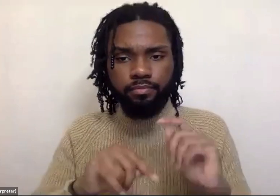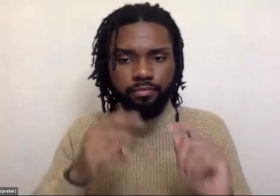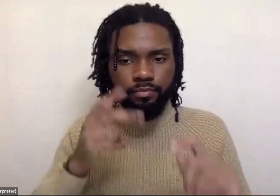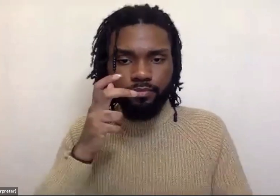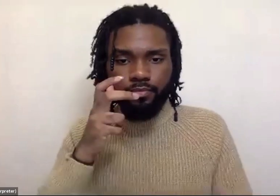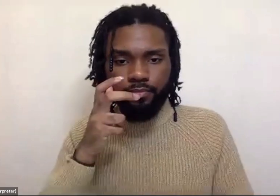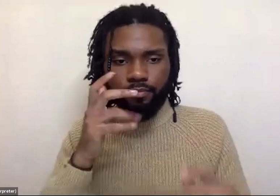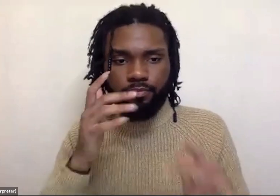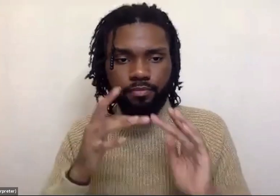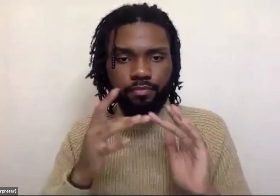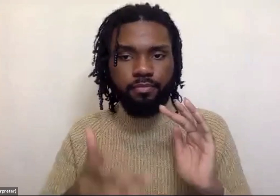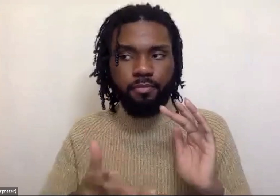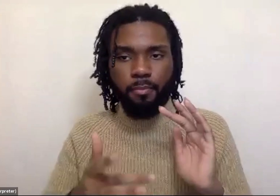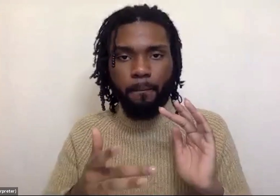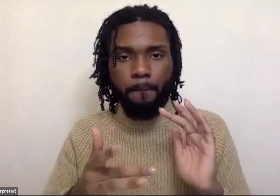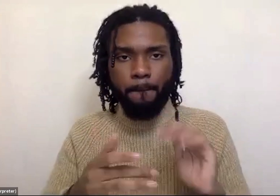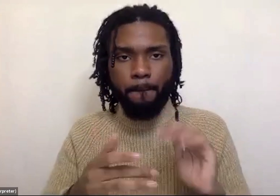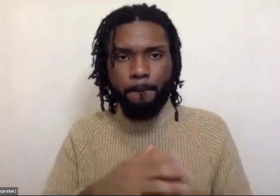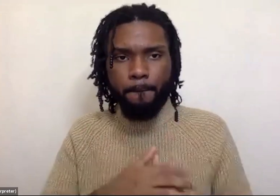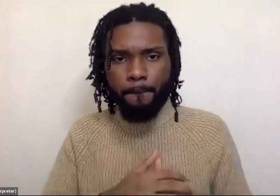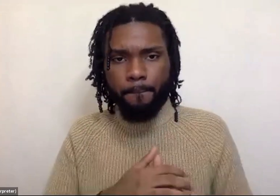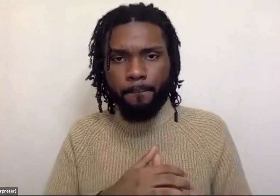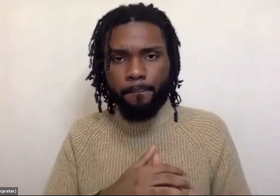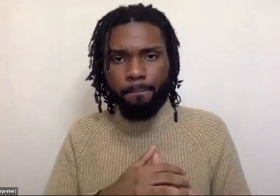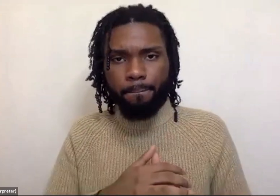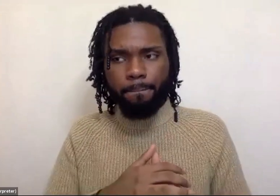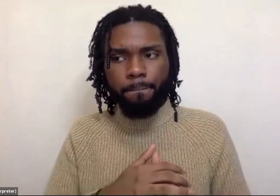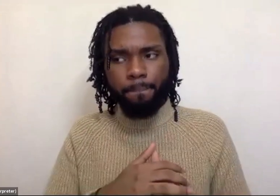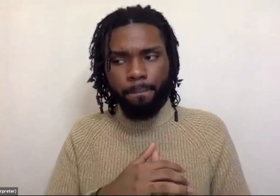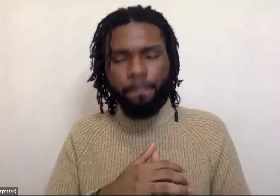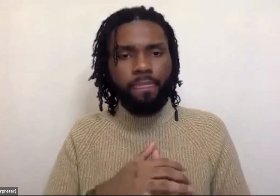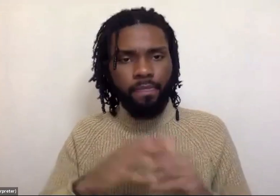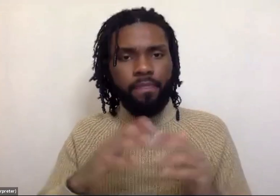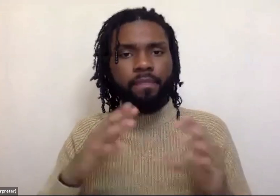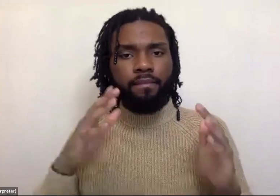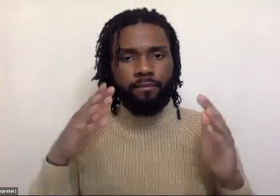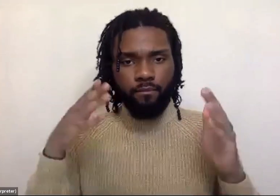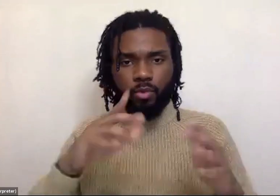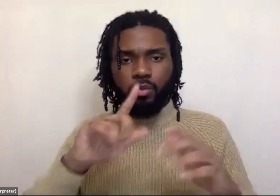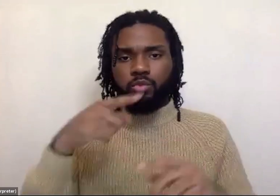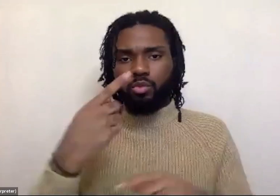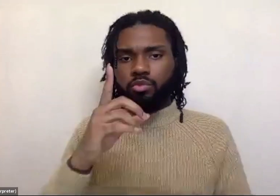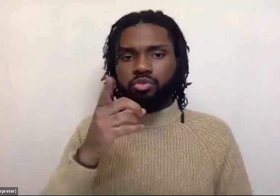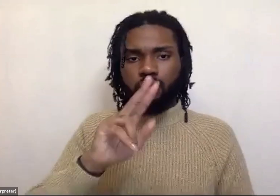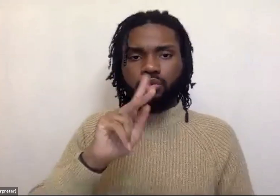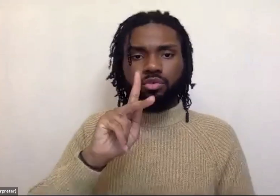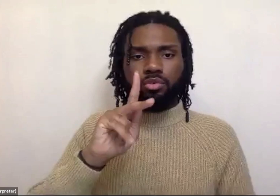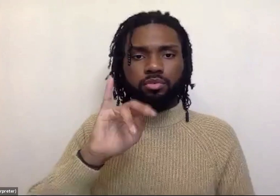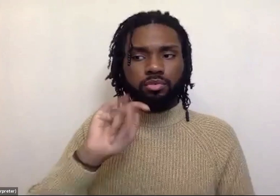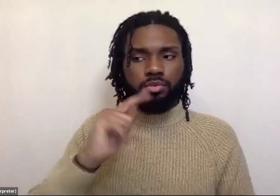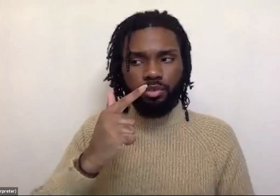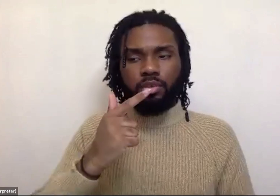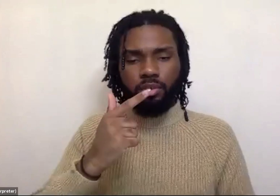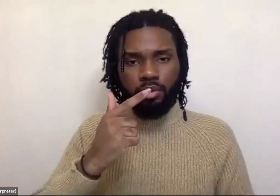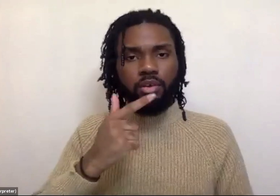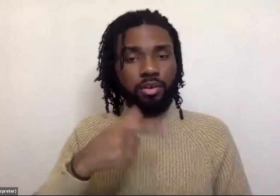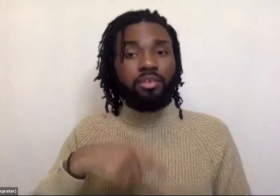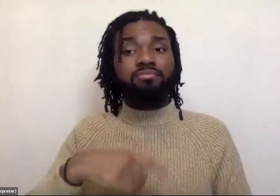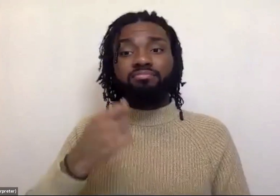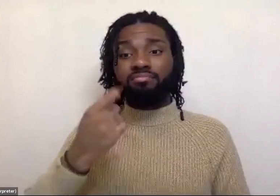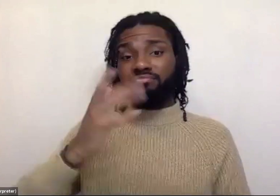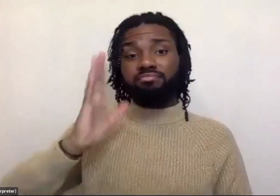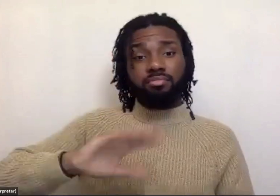King. Wherever he goes, the focus is only Dr. King, not the strong local leadership that might have been there before he gets there, like in Selma, you